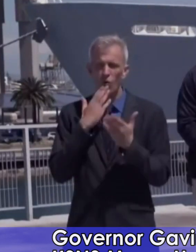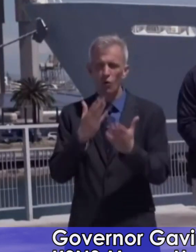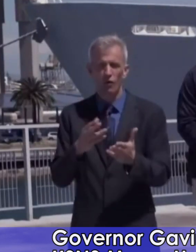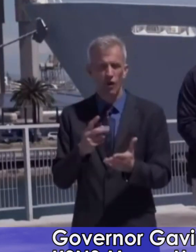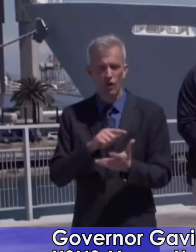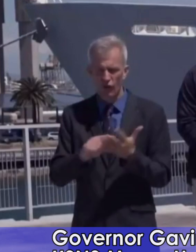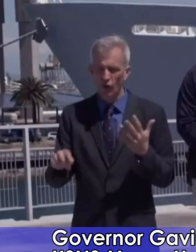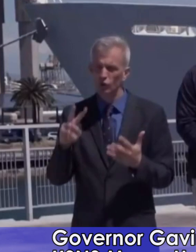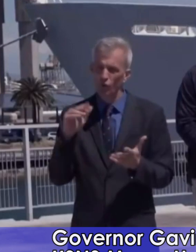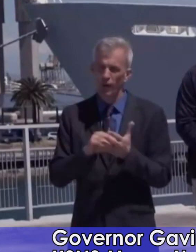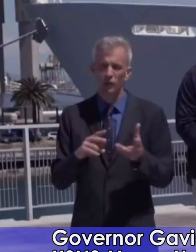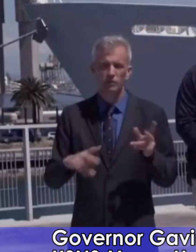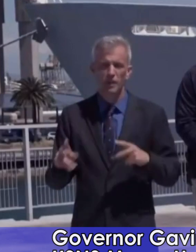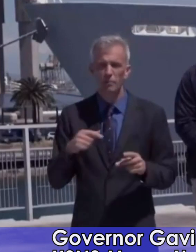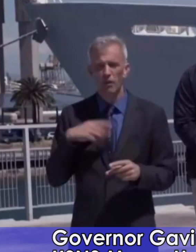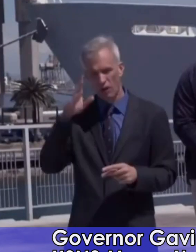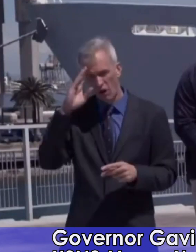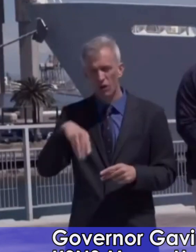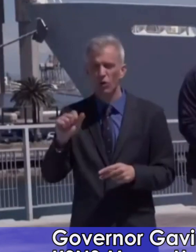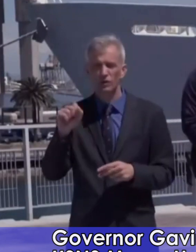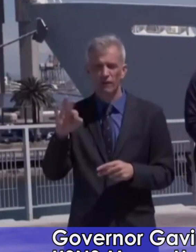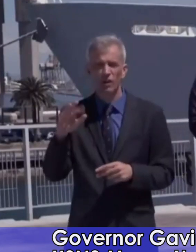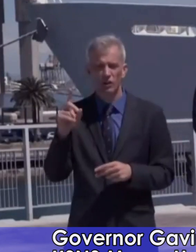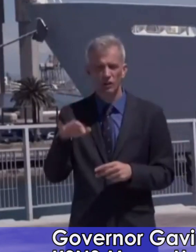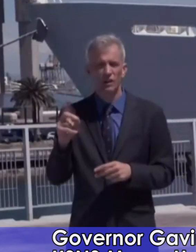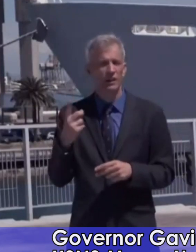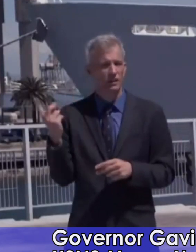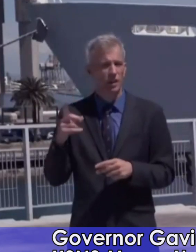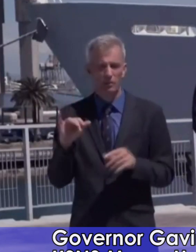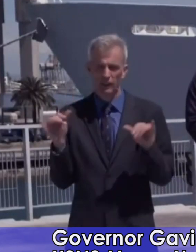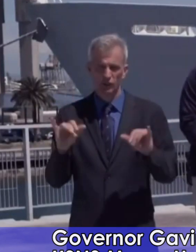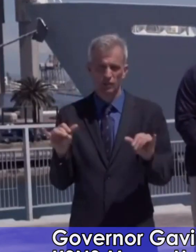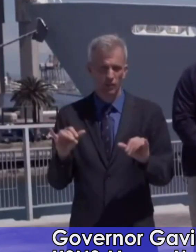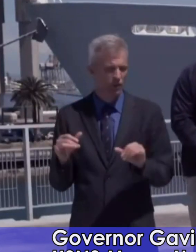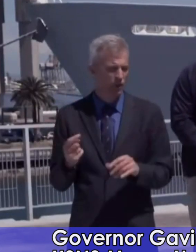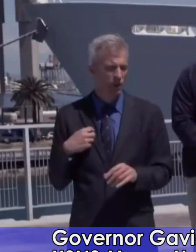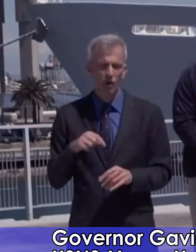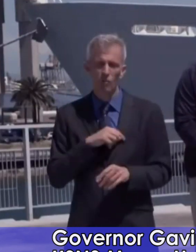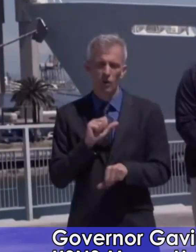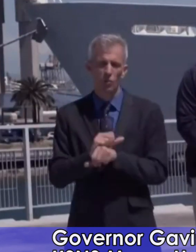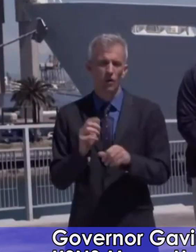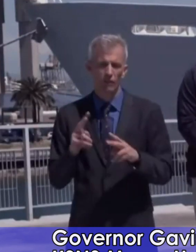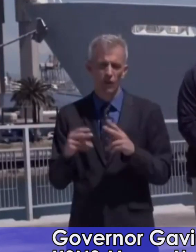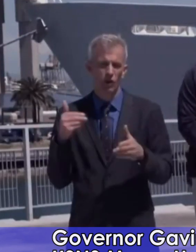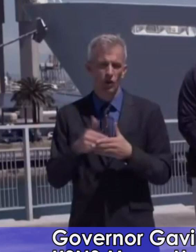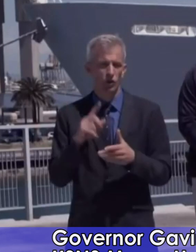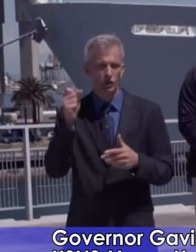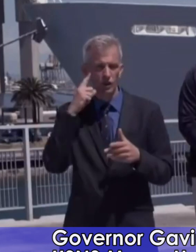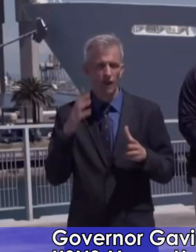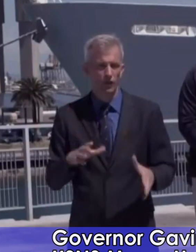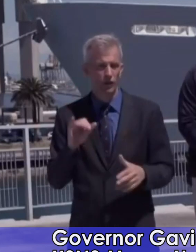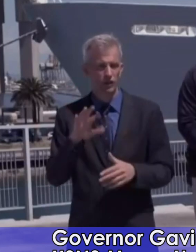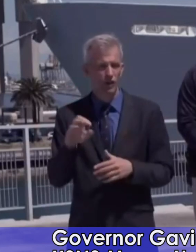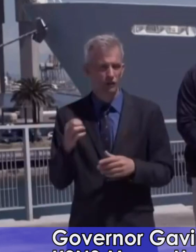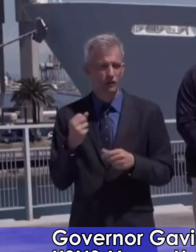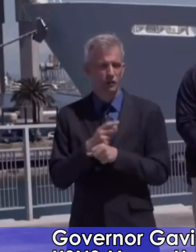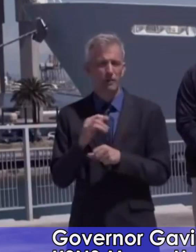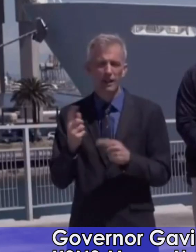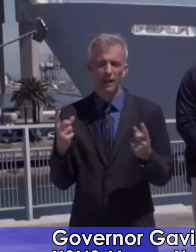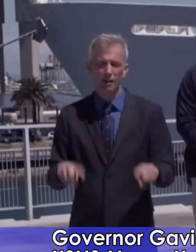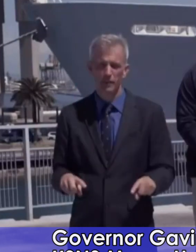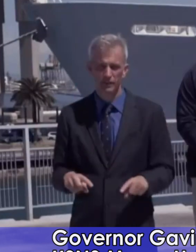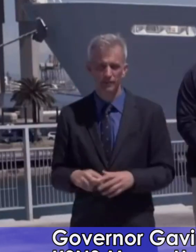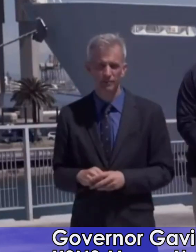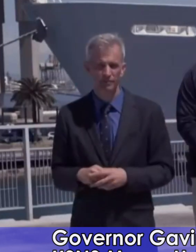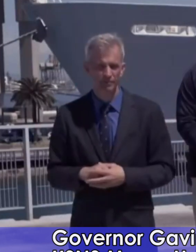San Francisco has done something similar as well to enlist folks, and we've been working very closely with the governor's office on that. Thank you.